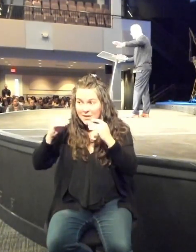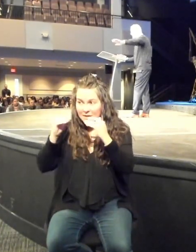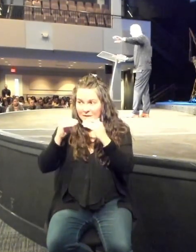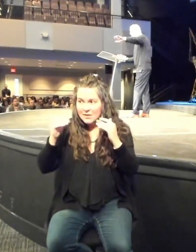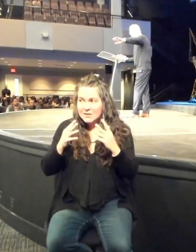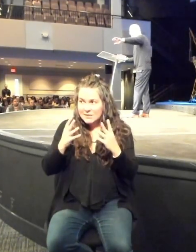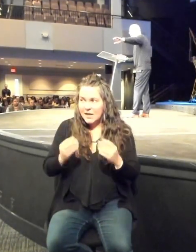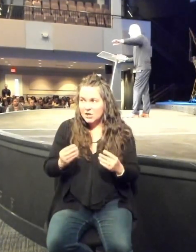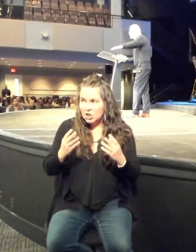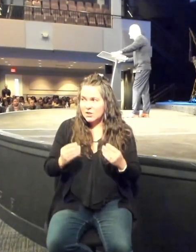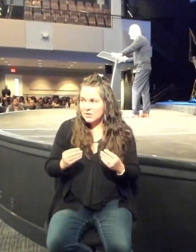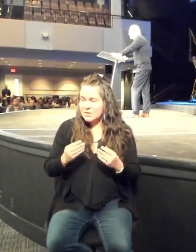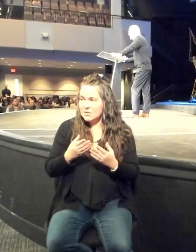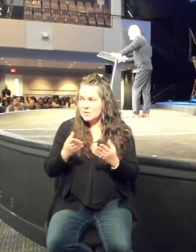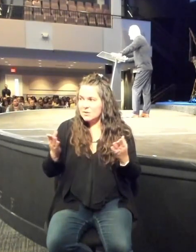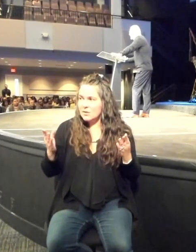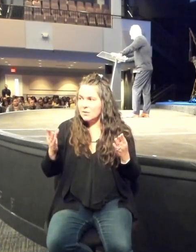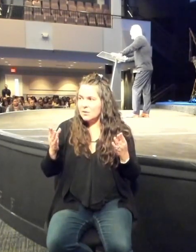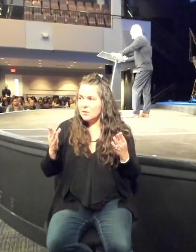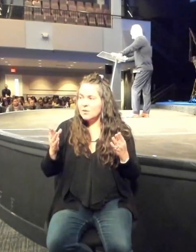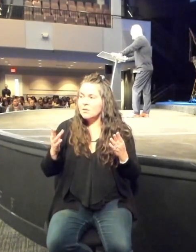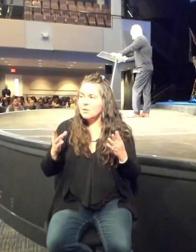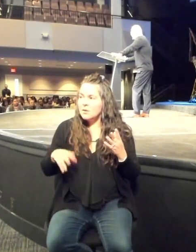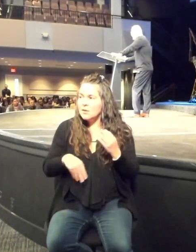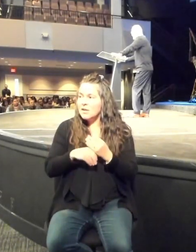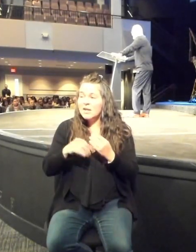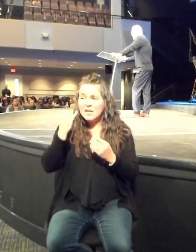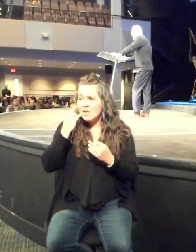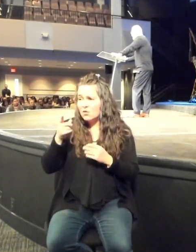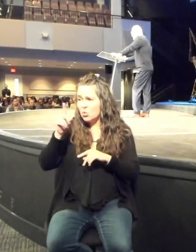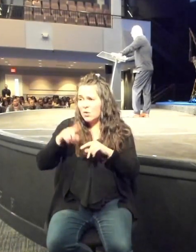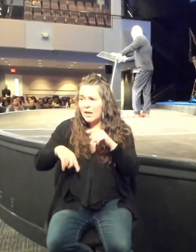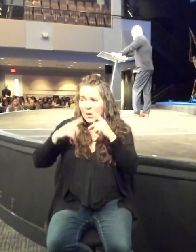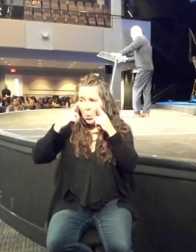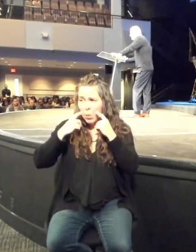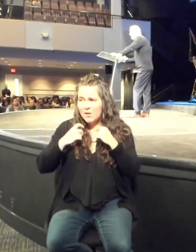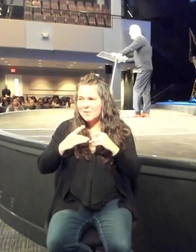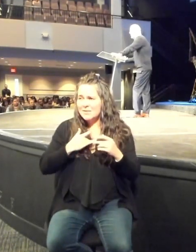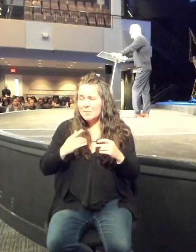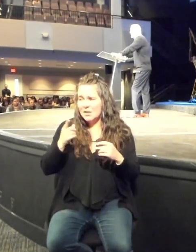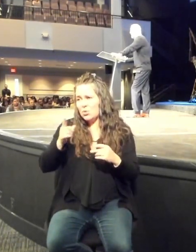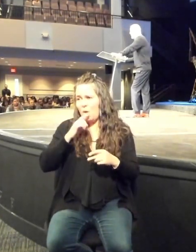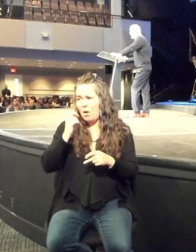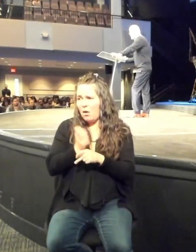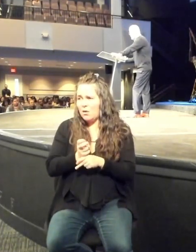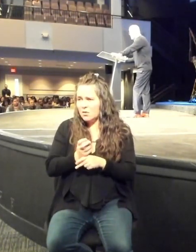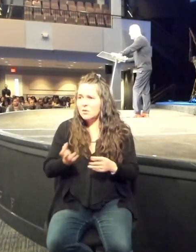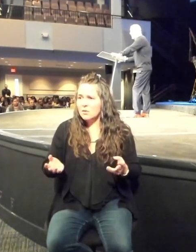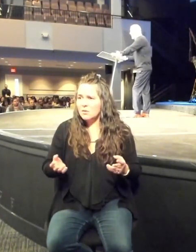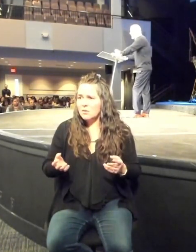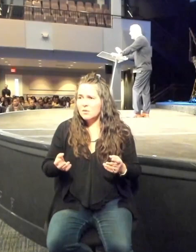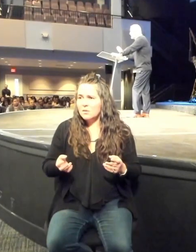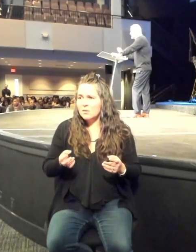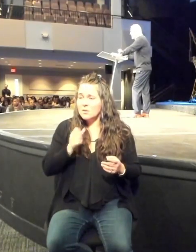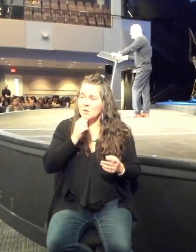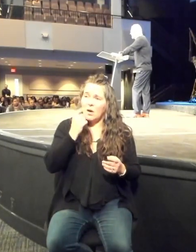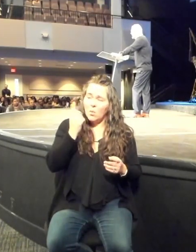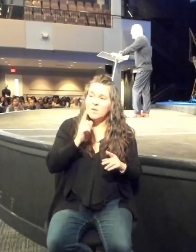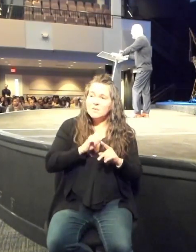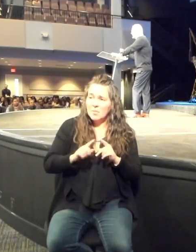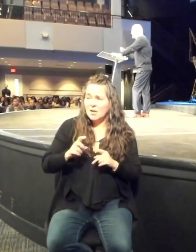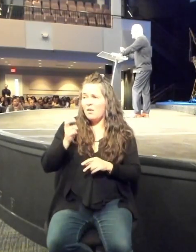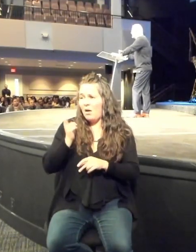as a side note here, sidebar. If you can't weep, generally you're hard, okay? Not always the case, but hardness is